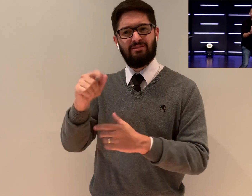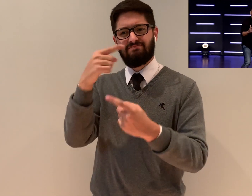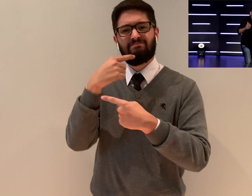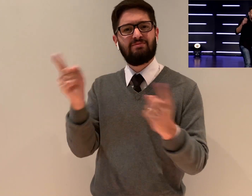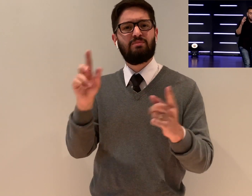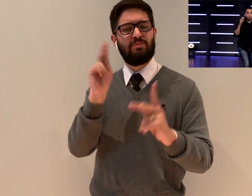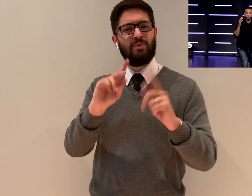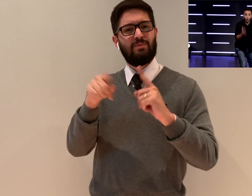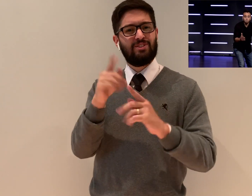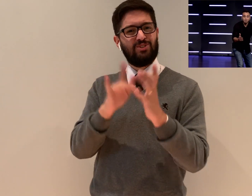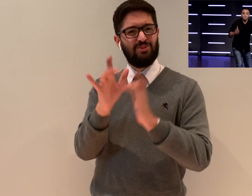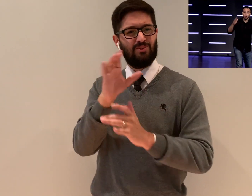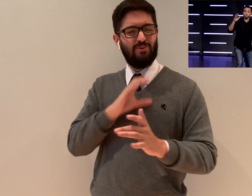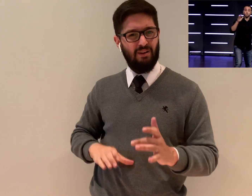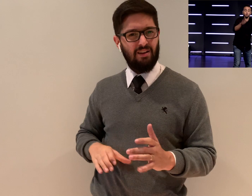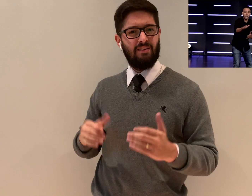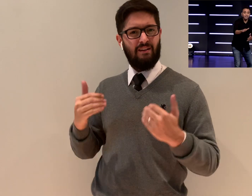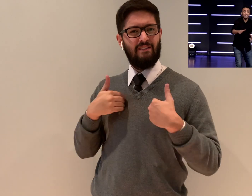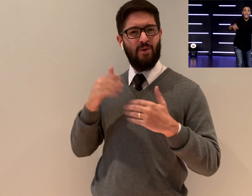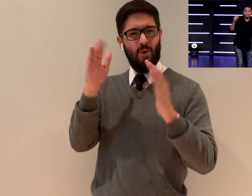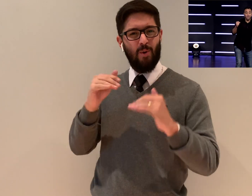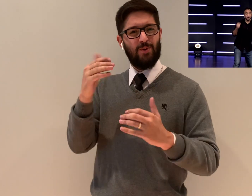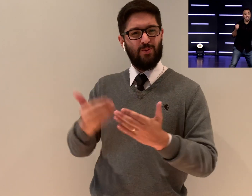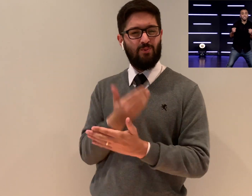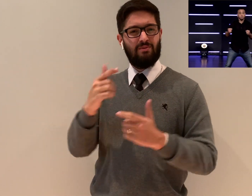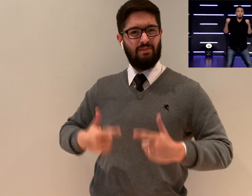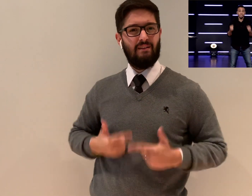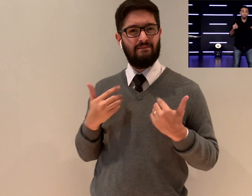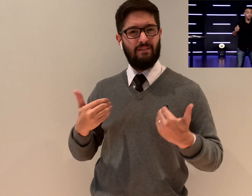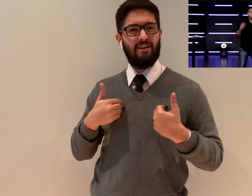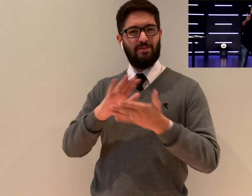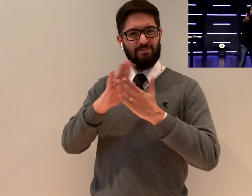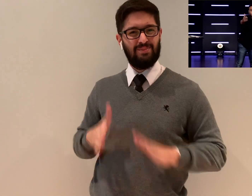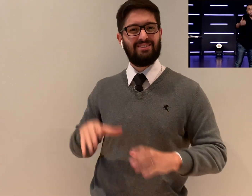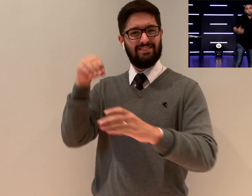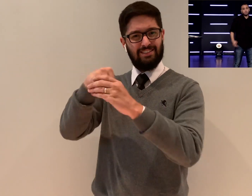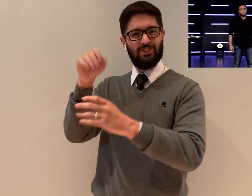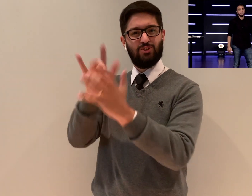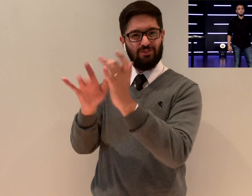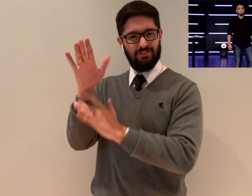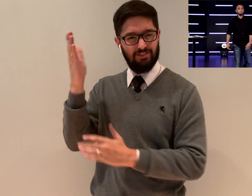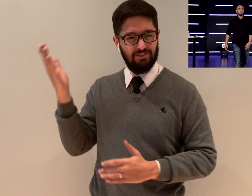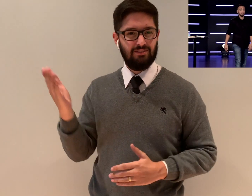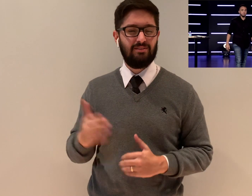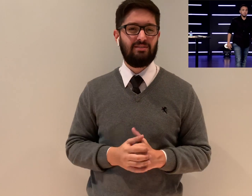Jesus Christ, that there is hope, there is a new life, and there is peace in Jesus.